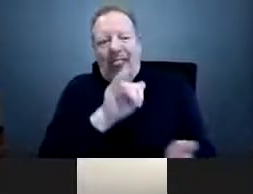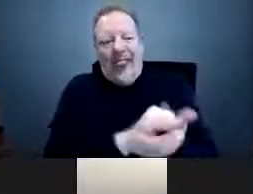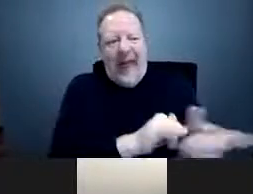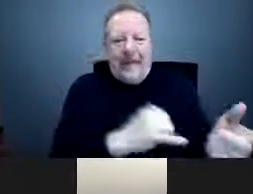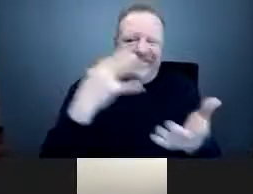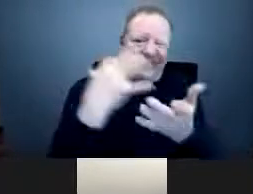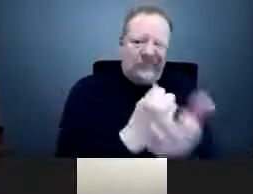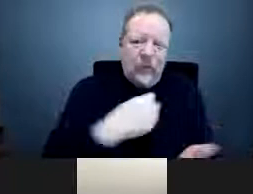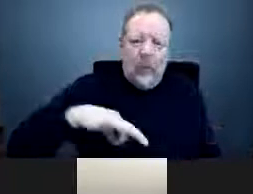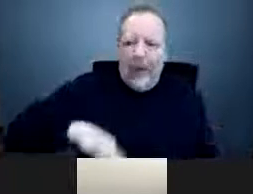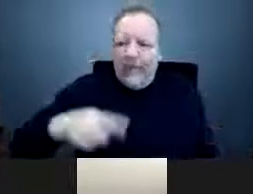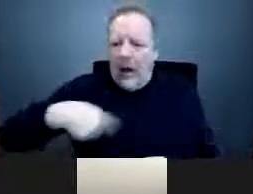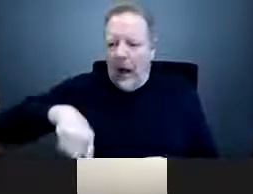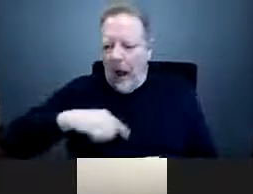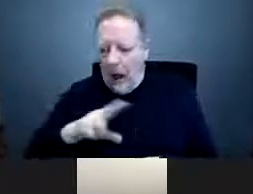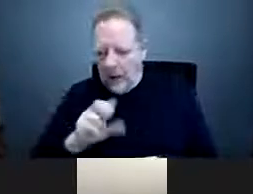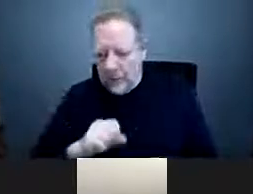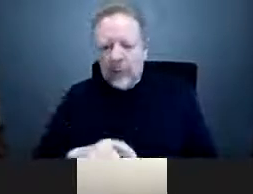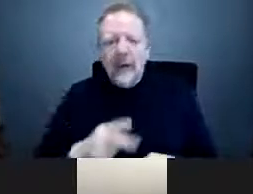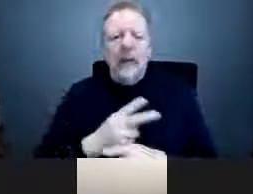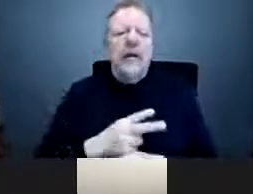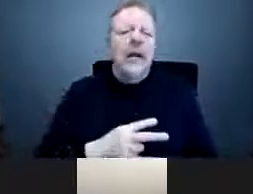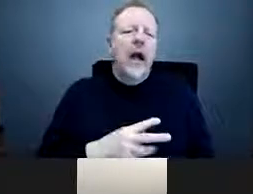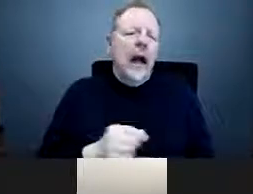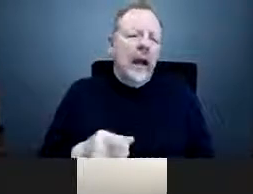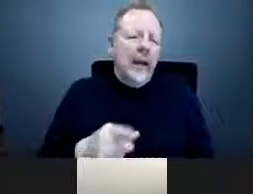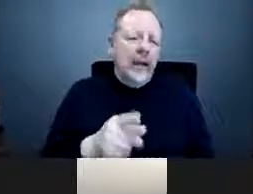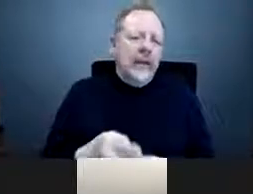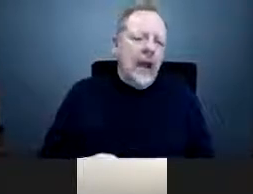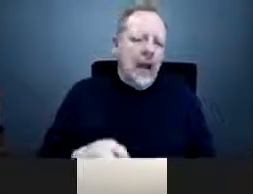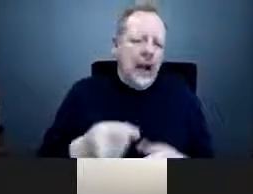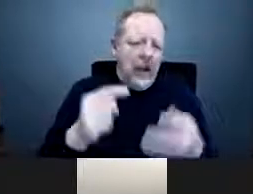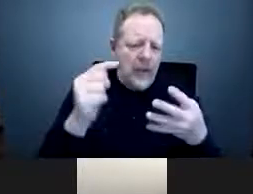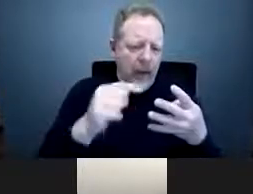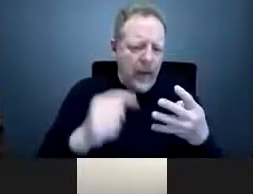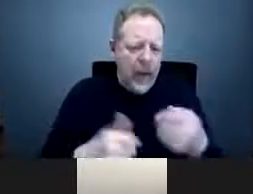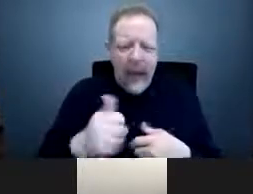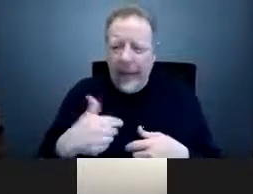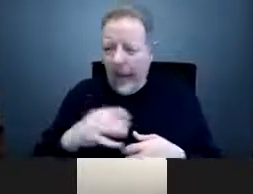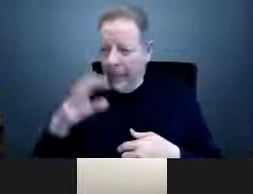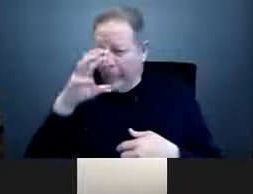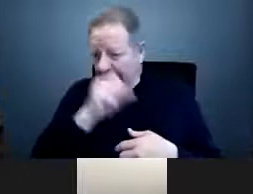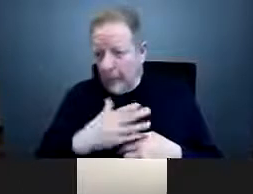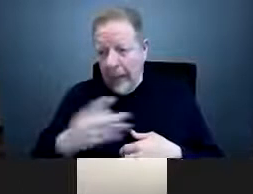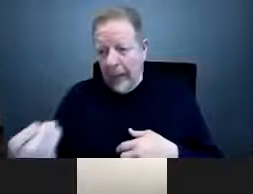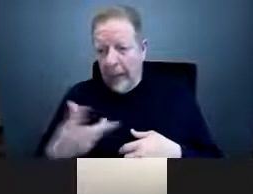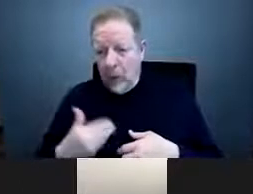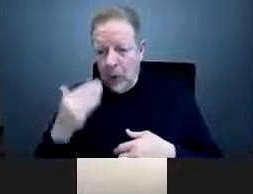I made some very high level bullet points. If there's anything I may have missed, please let me know.